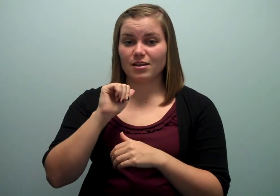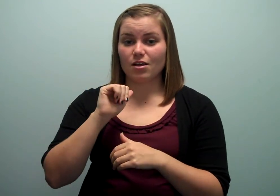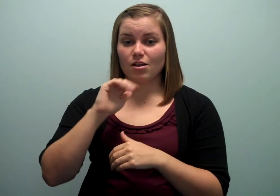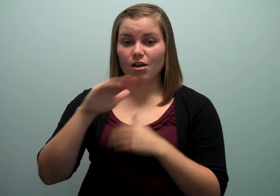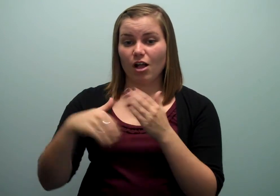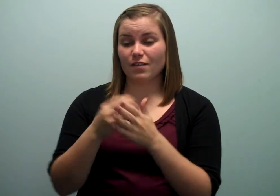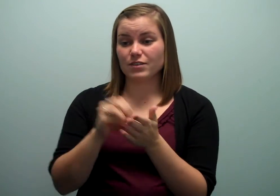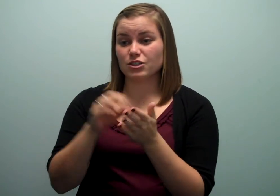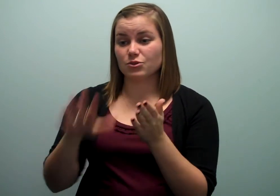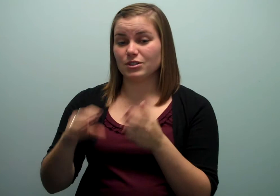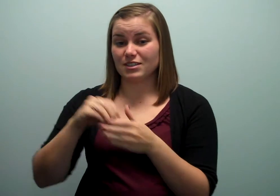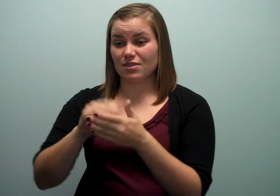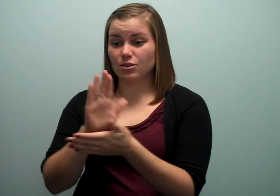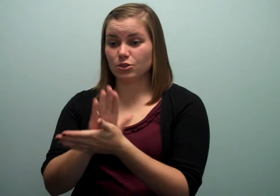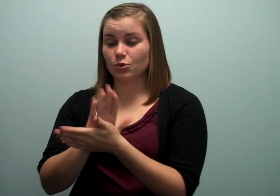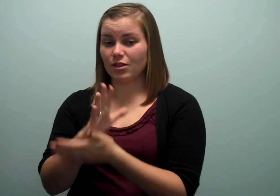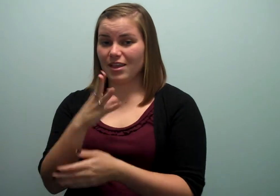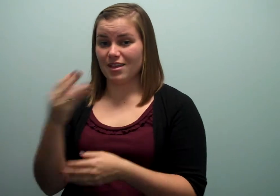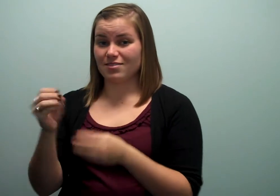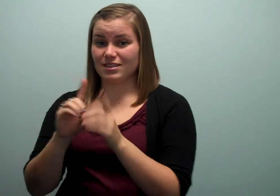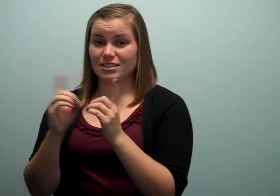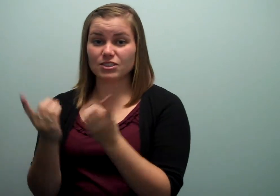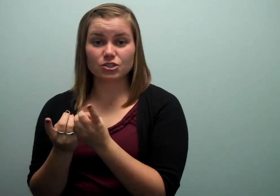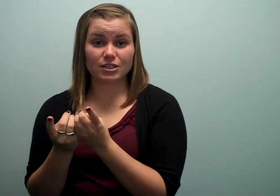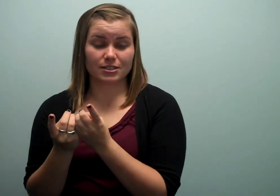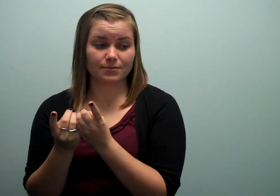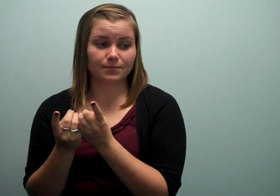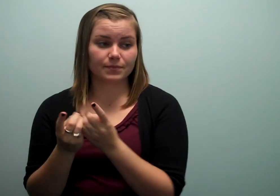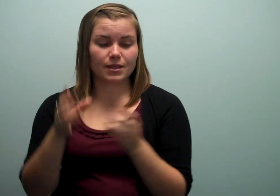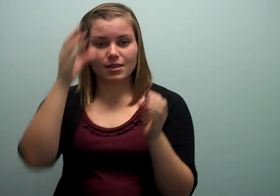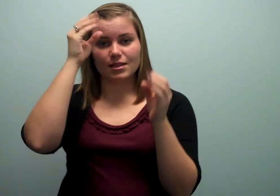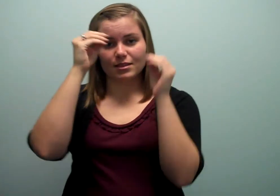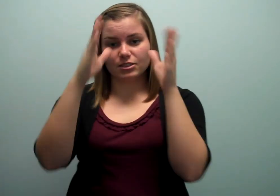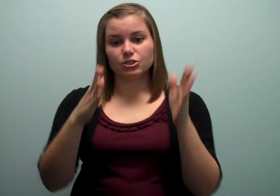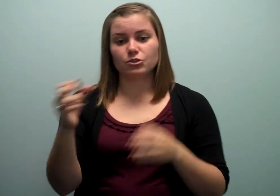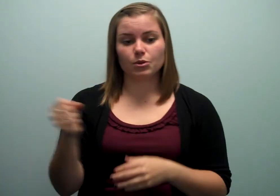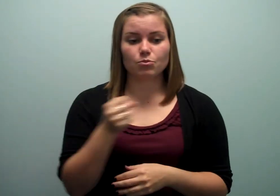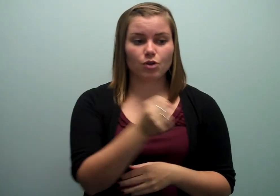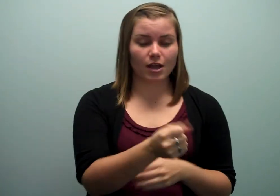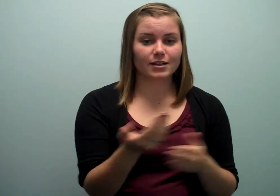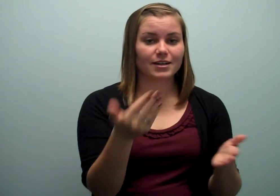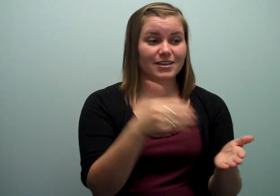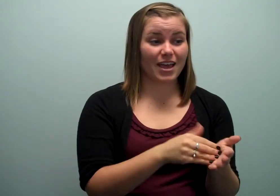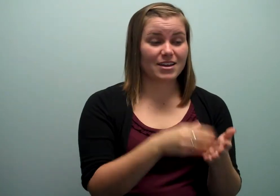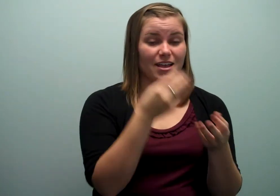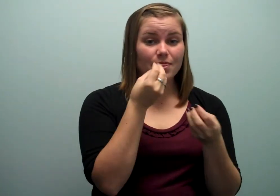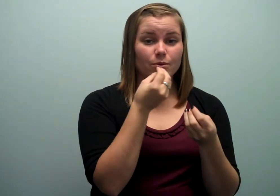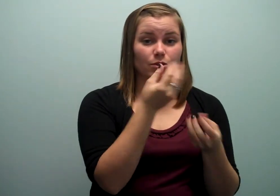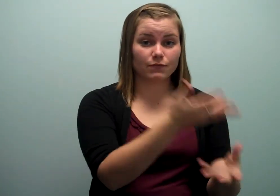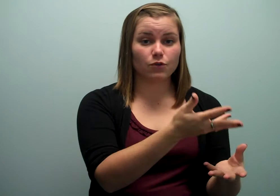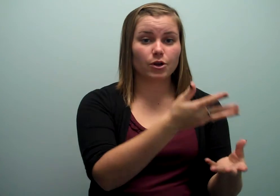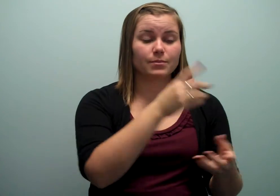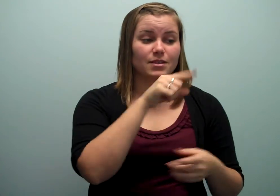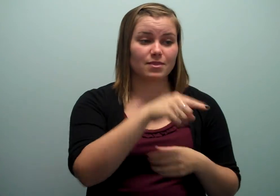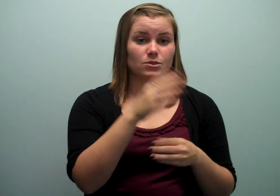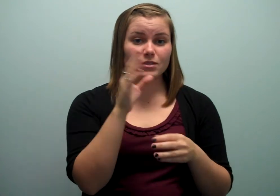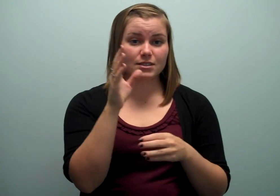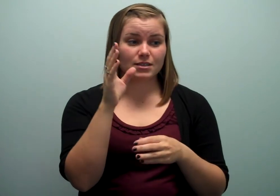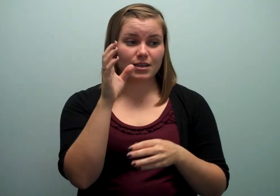the entire district. The teachers were brought in again. They were informed that this had been an experiment and